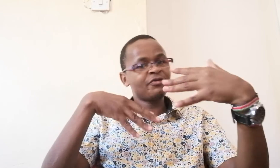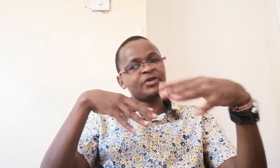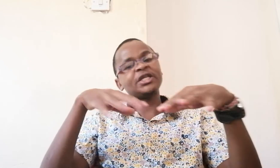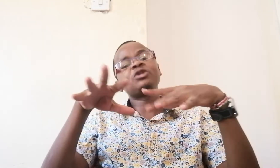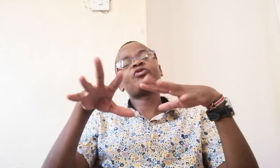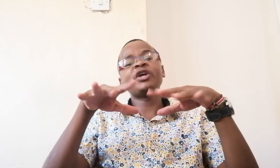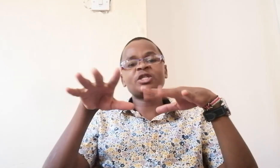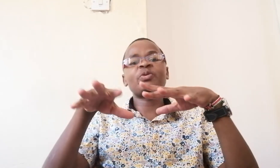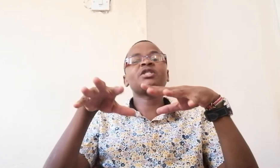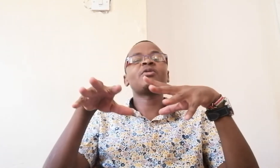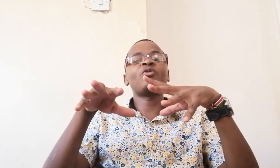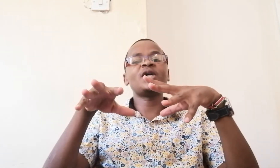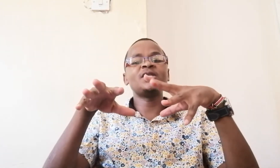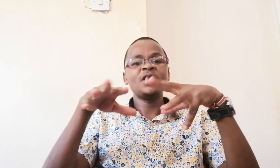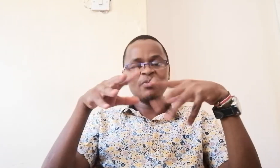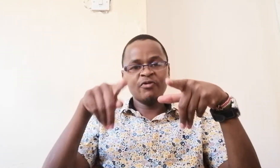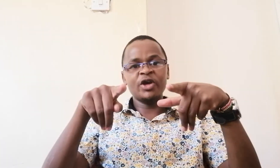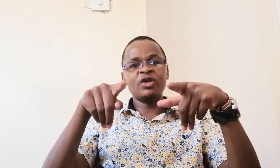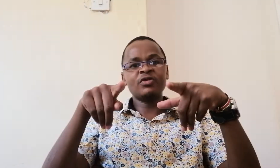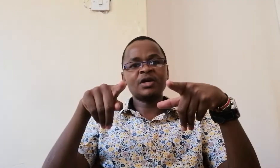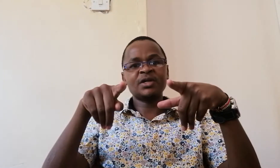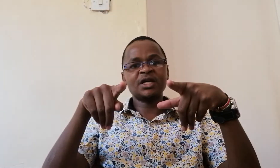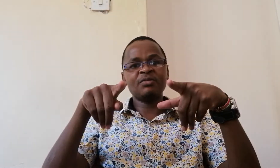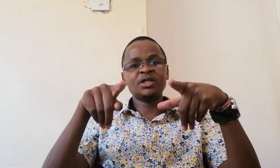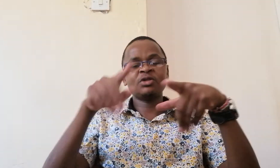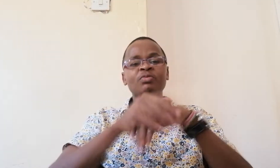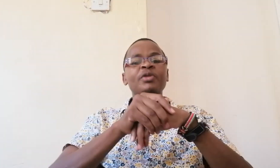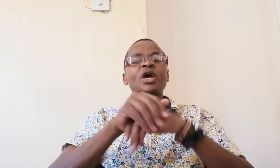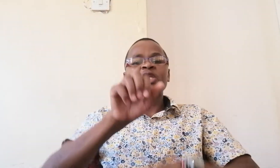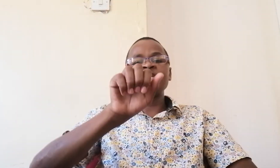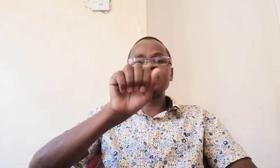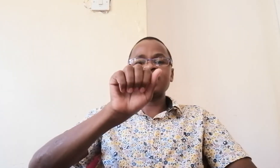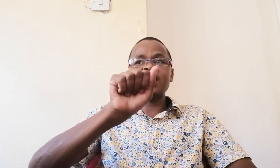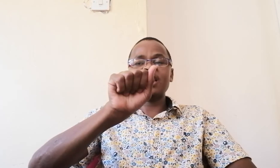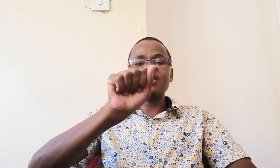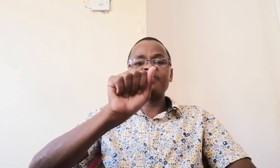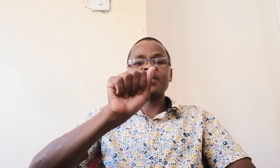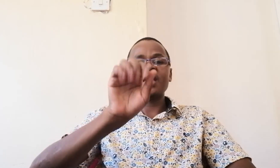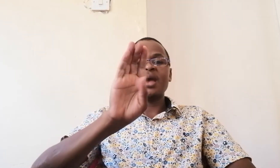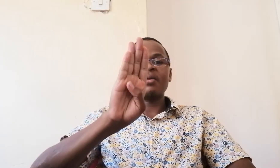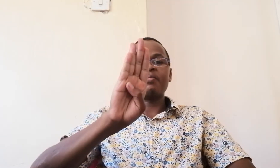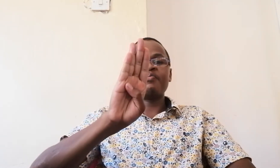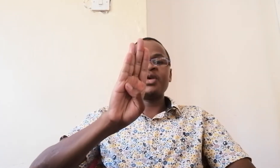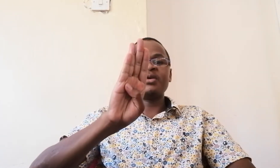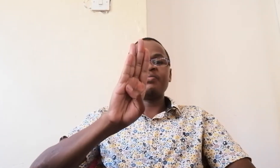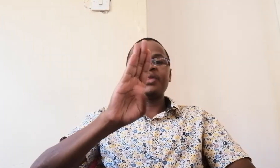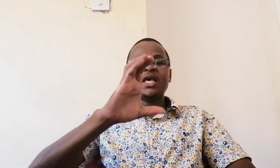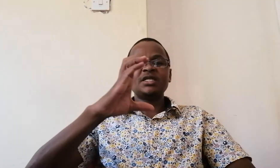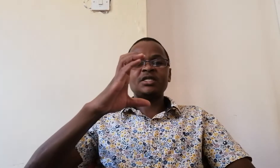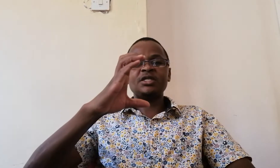try to spell some words before I give you some assignment. So this is A, B,